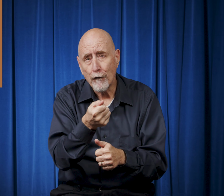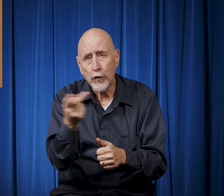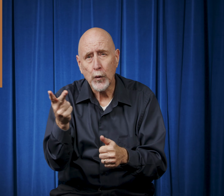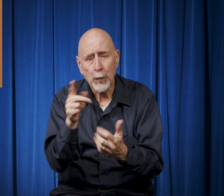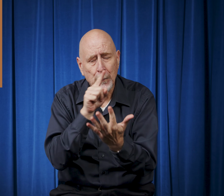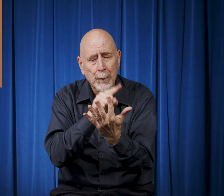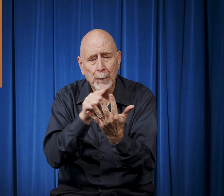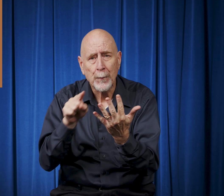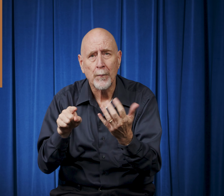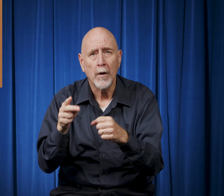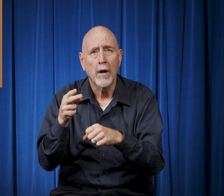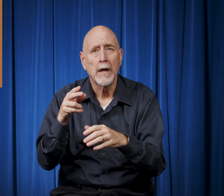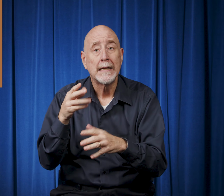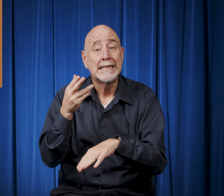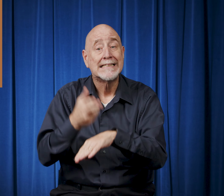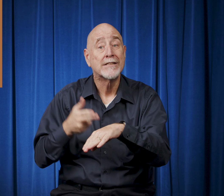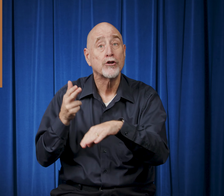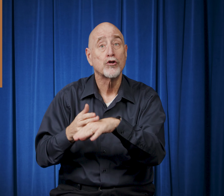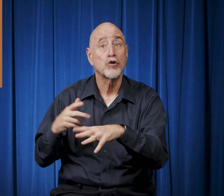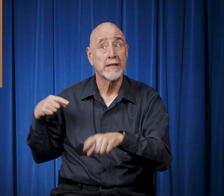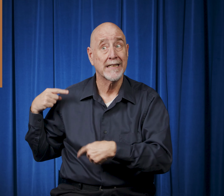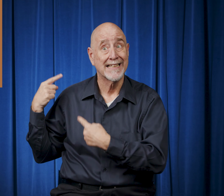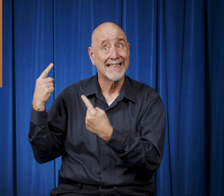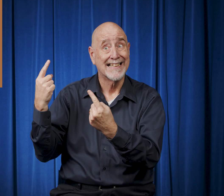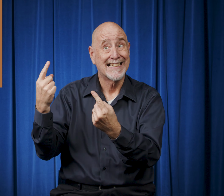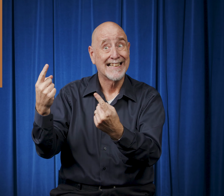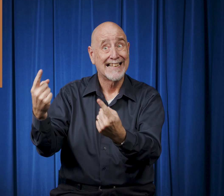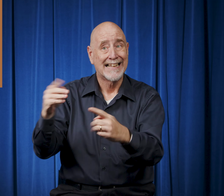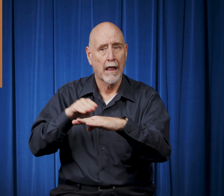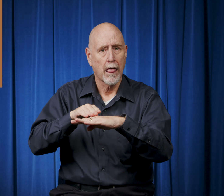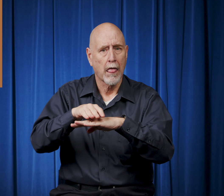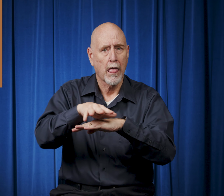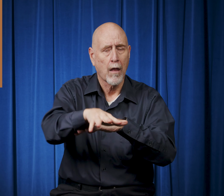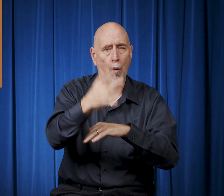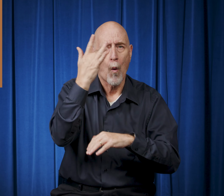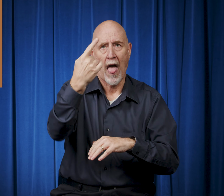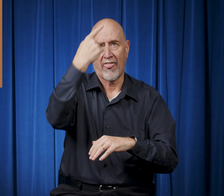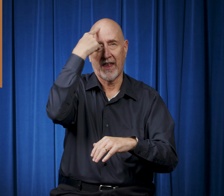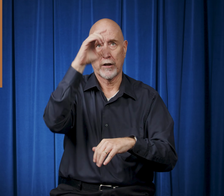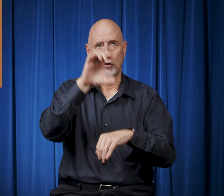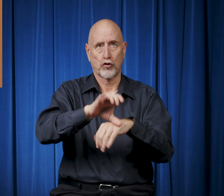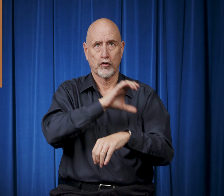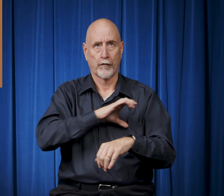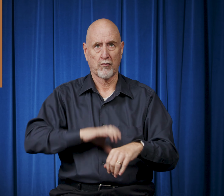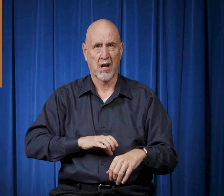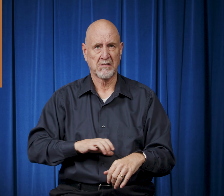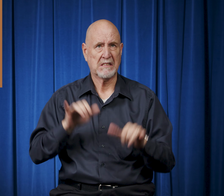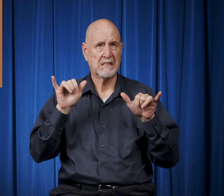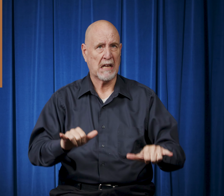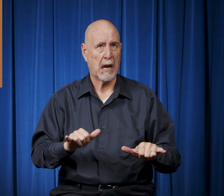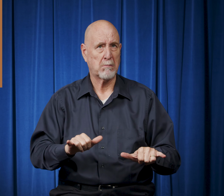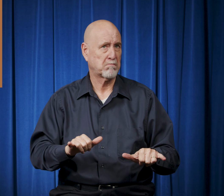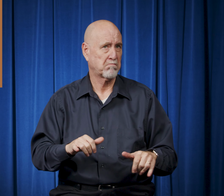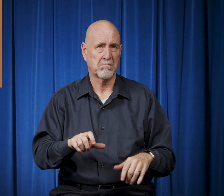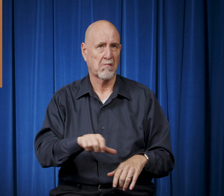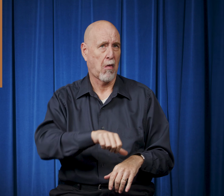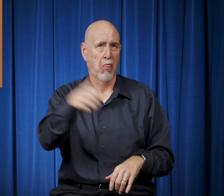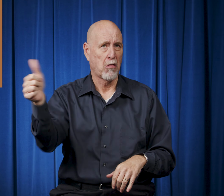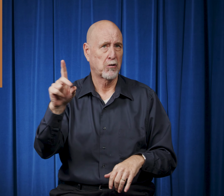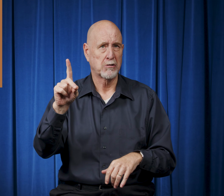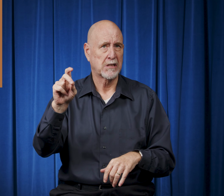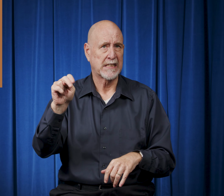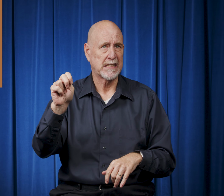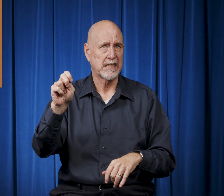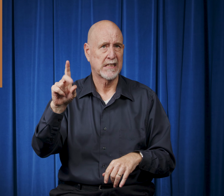of our historical roots could have added to the confusion about why some people think the Church of Christ is just another denomination. And